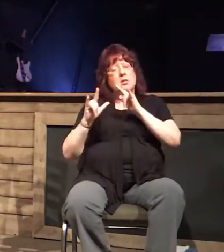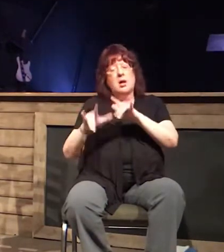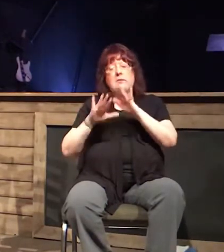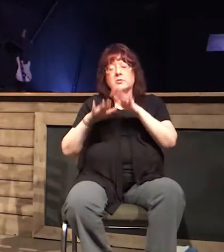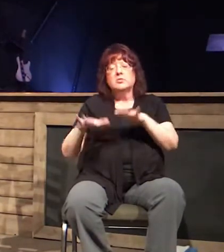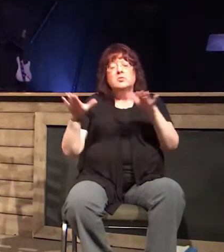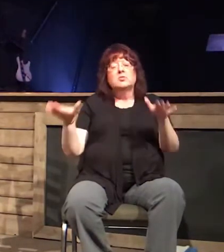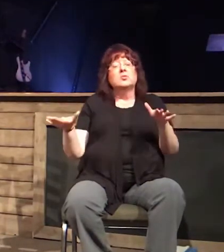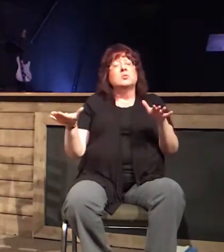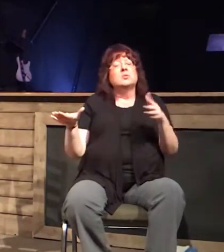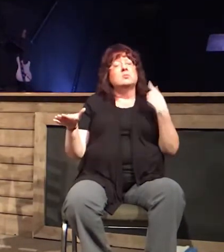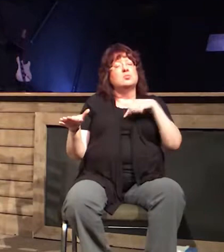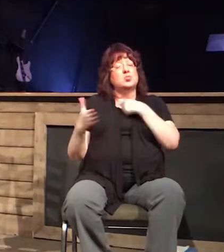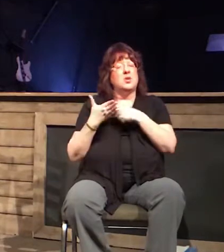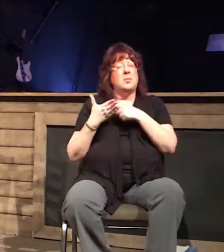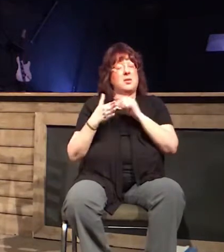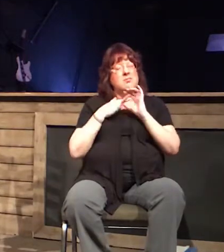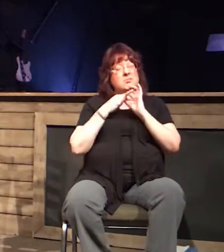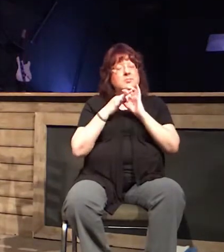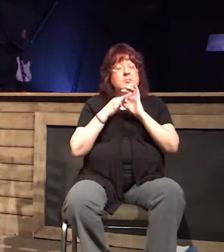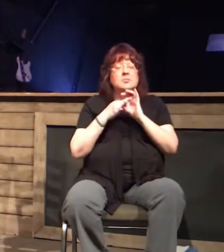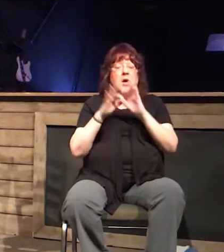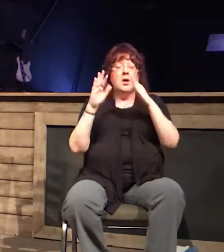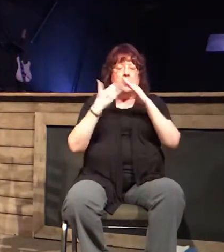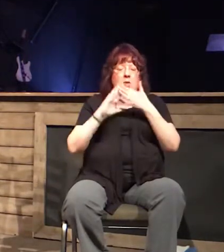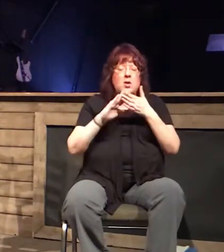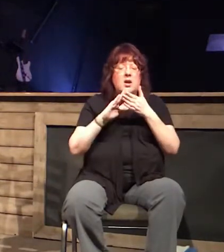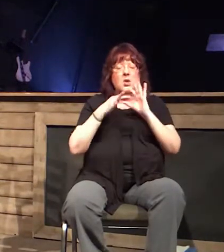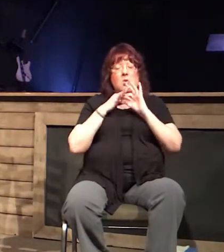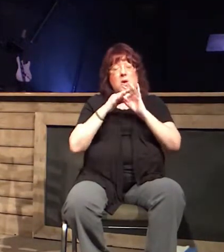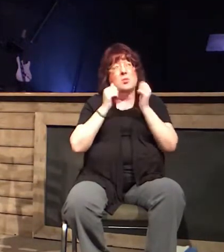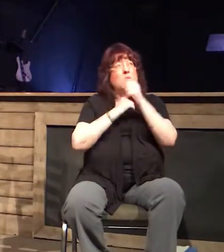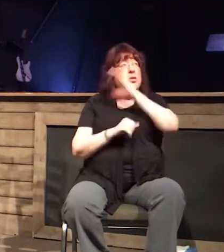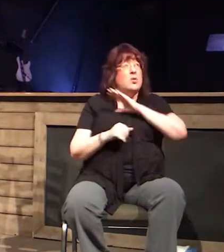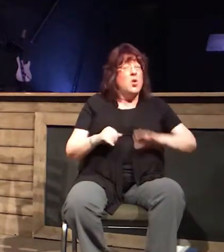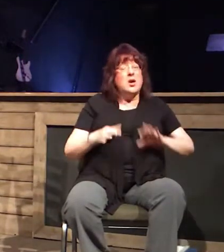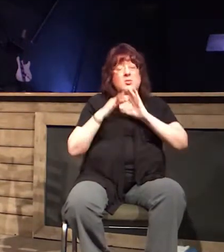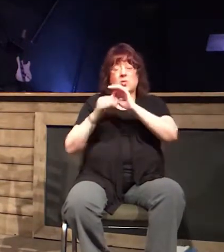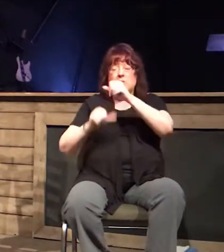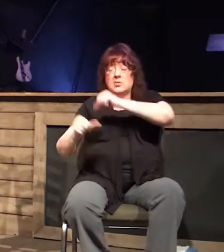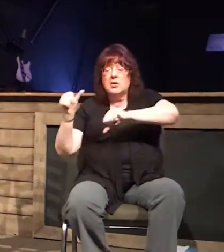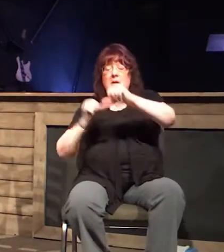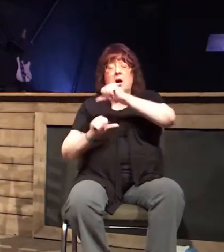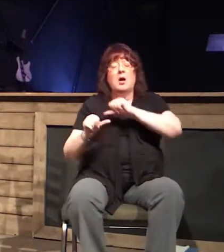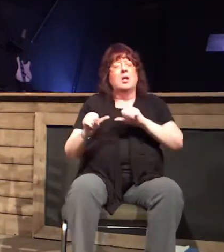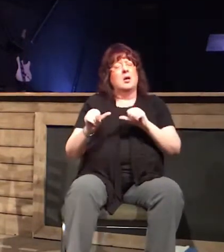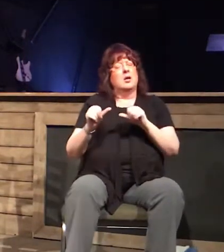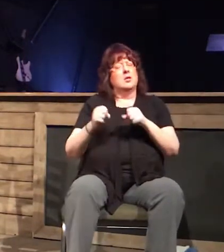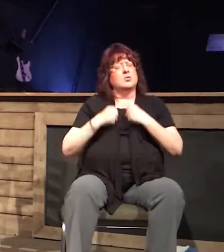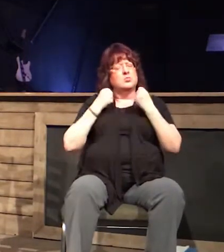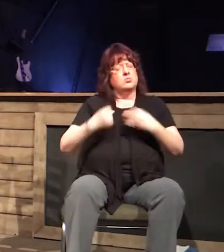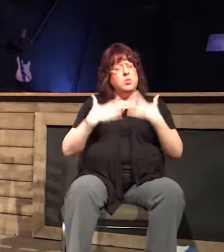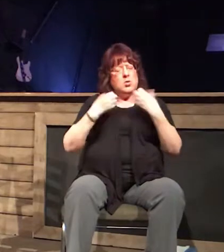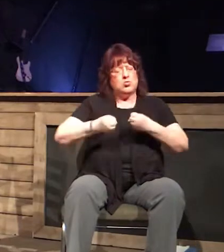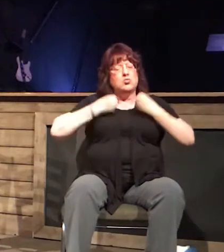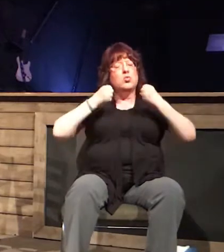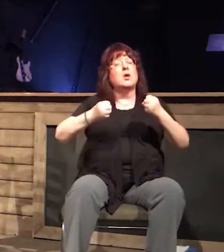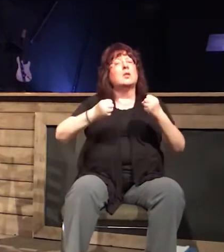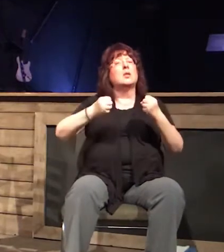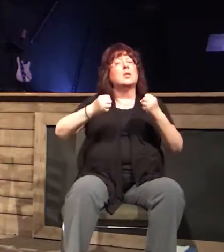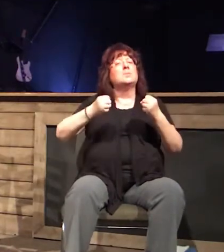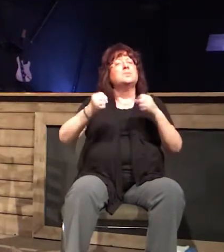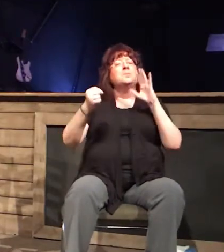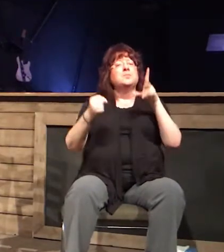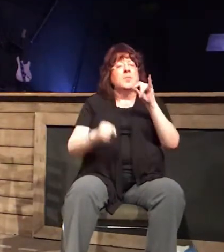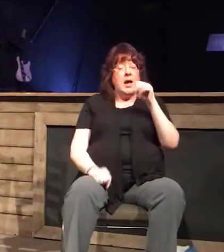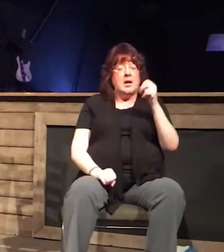kids. And so we were talking about relationship. We're talking about community. We're talking about relationship with Christ and relationship with one another and how that strengthens our lives. And he